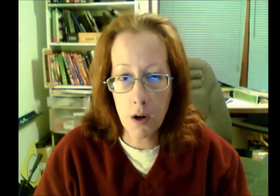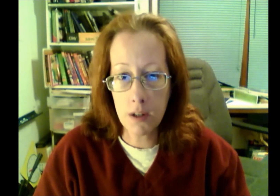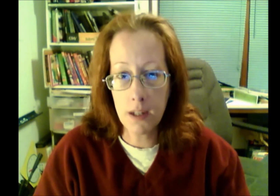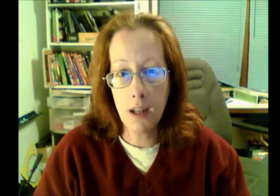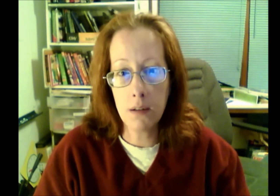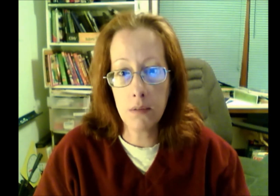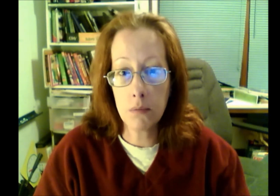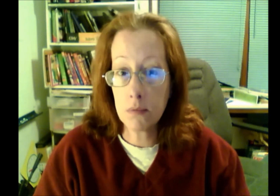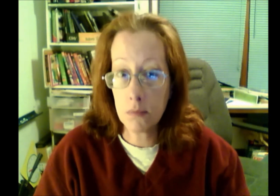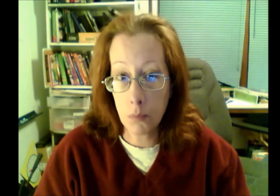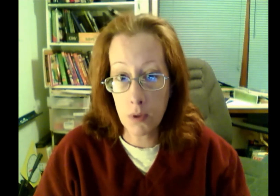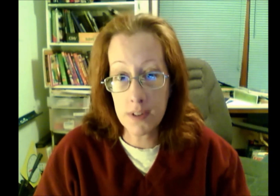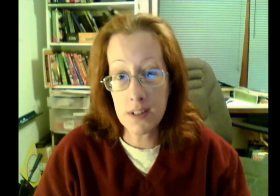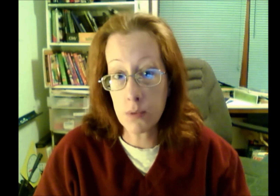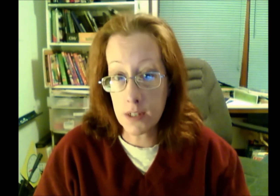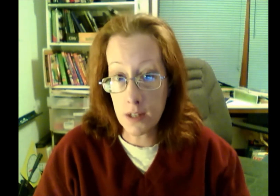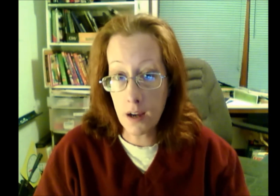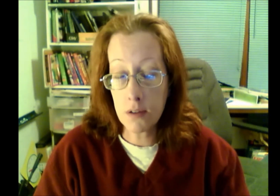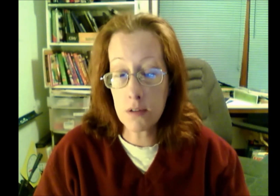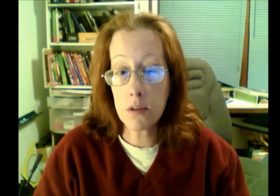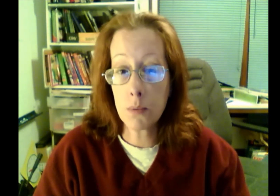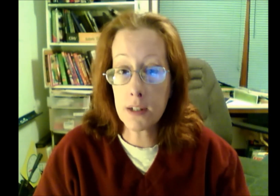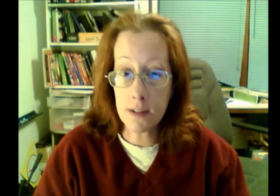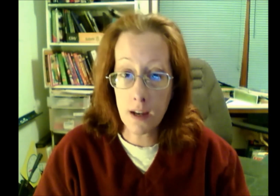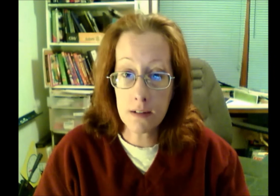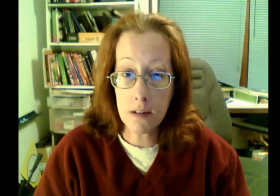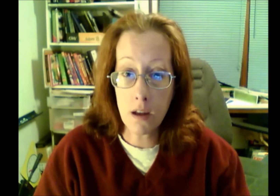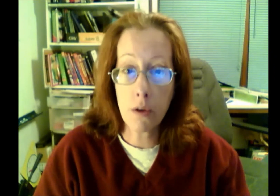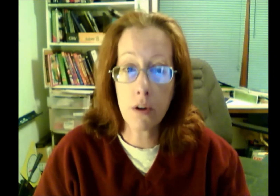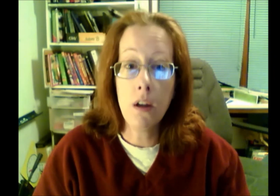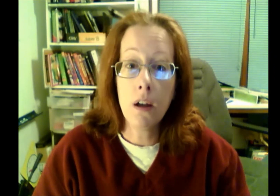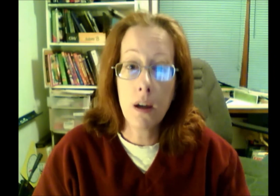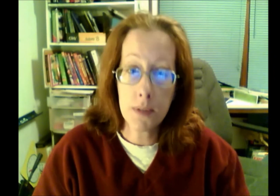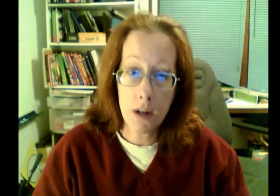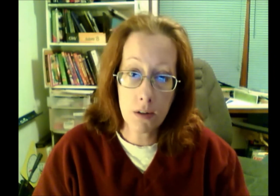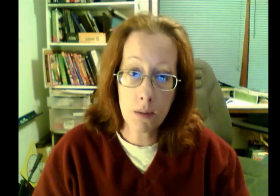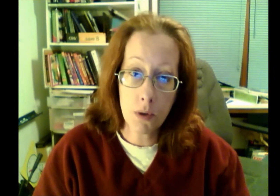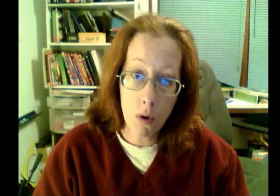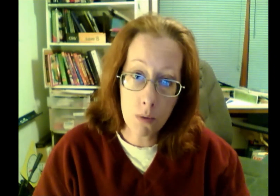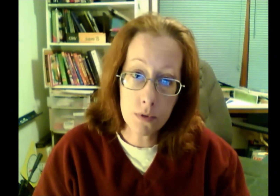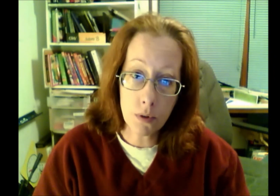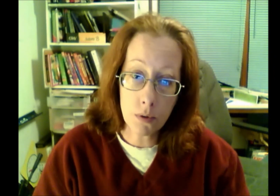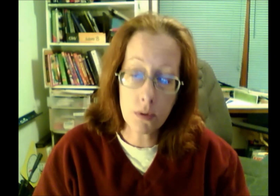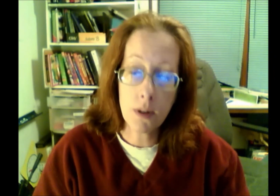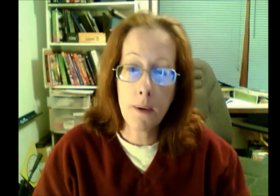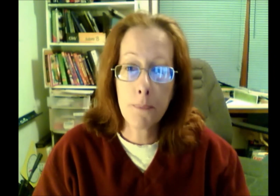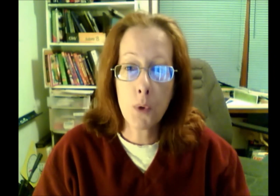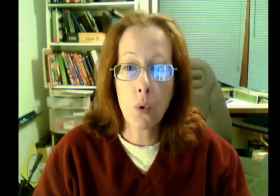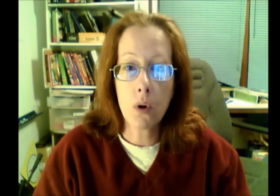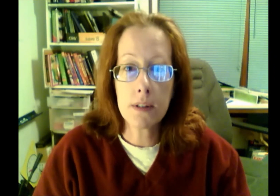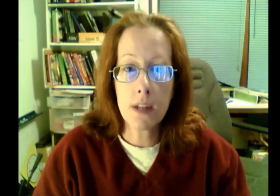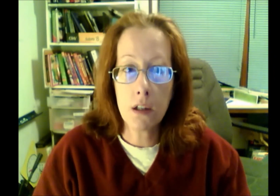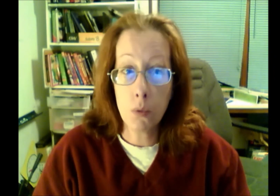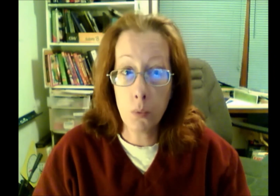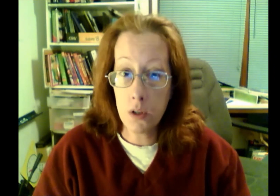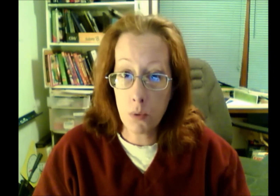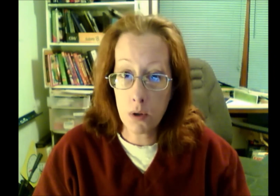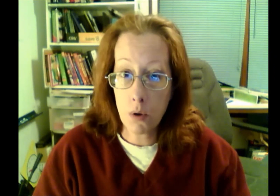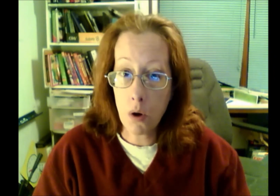party and one of us is really tired, and so we can sign to the other, I'm tired, can we go home soon? Or it's like, you know, when do you want to go home?